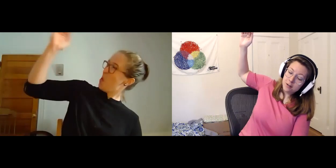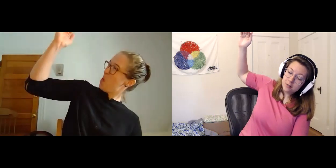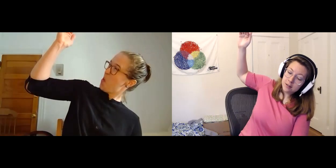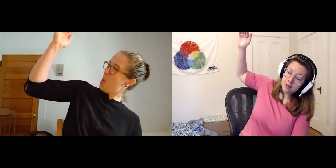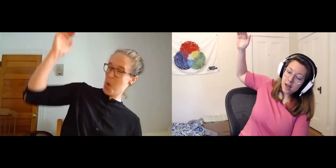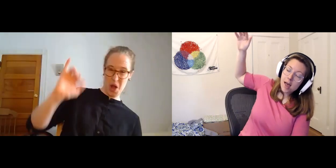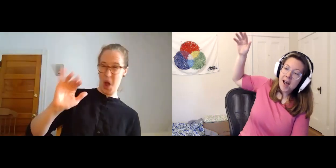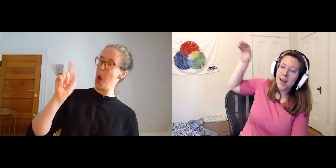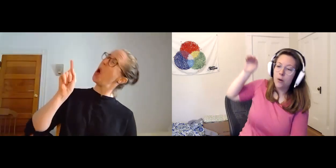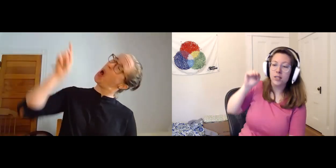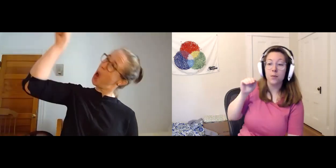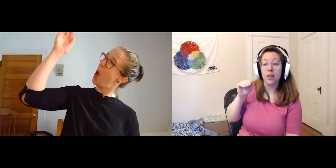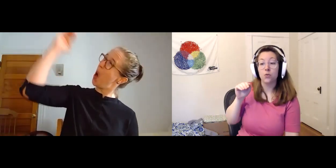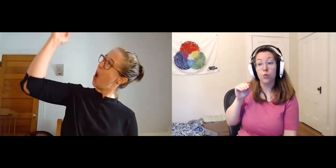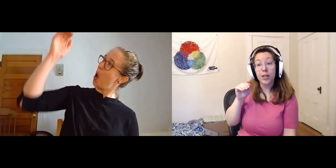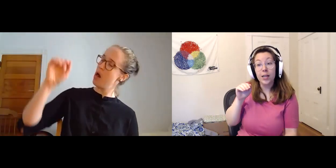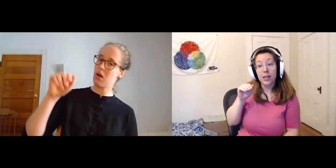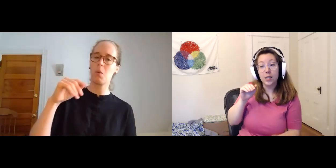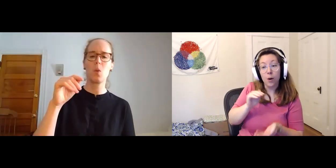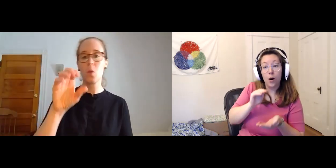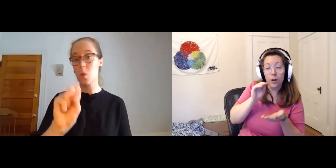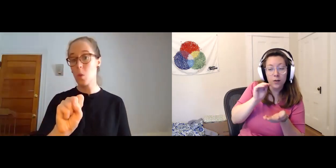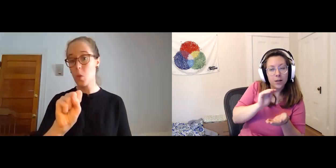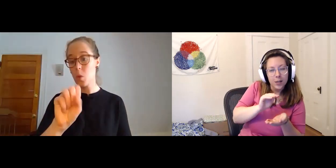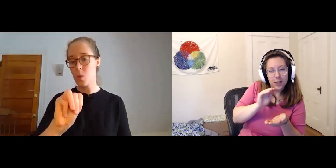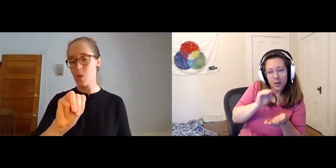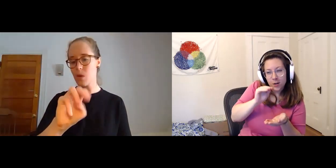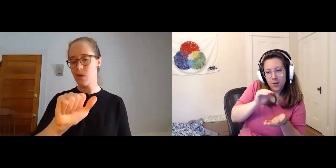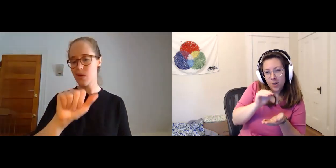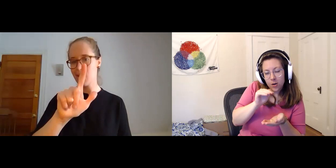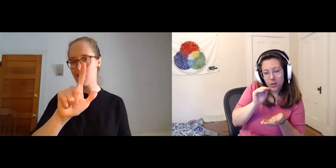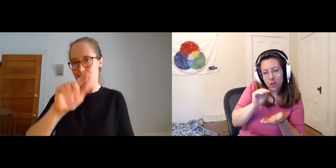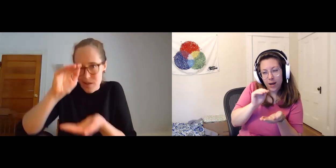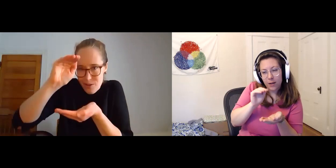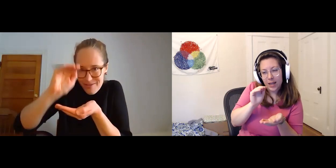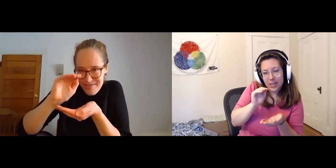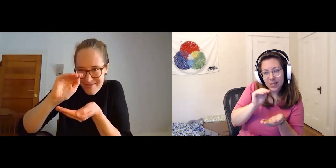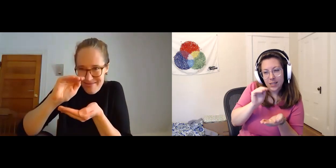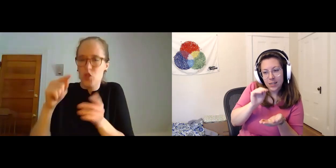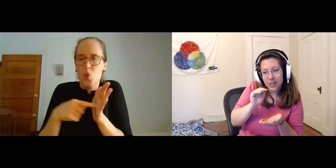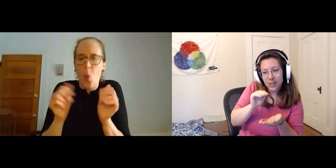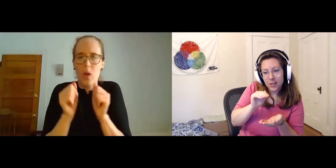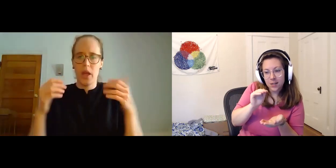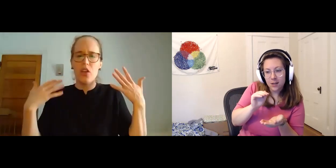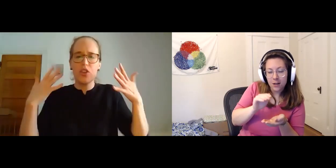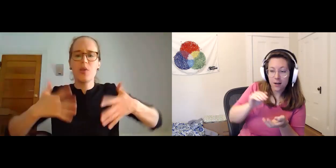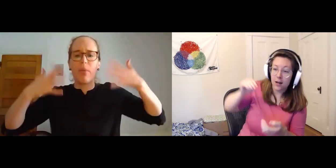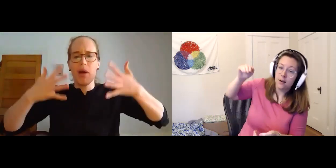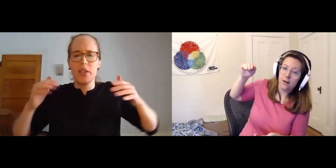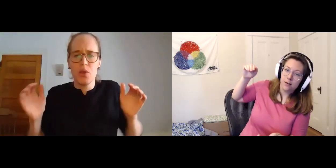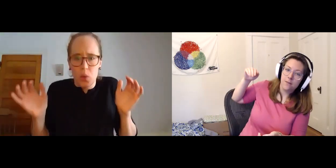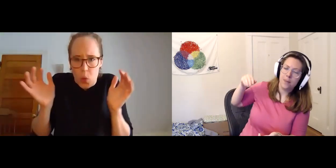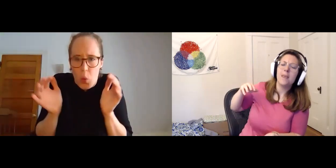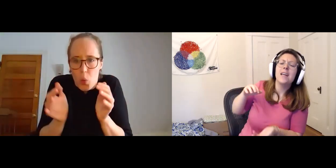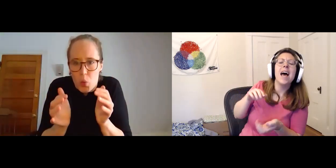here. And how when something's really small, you can show that like this. You show with your